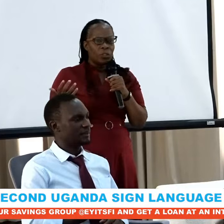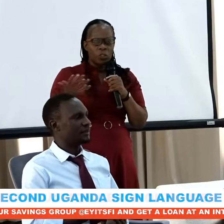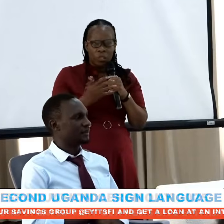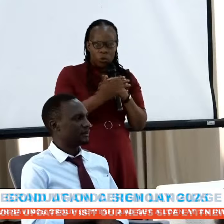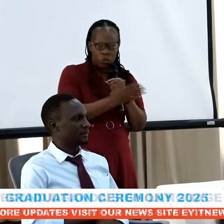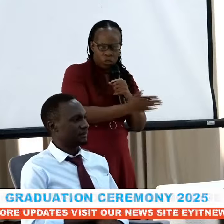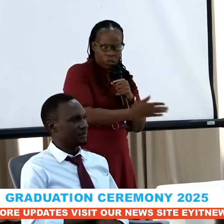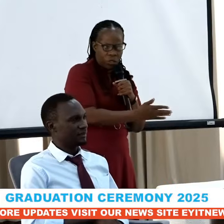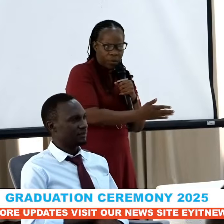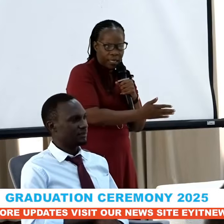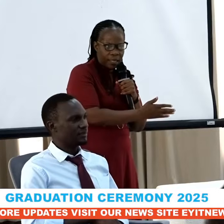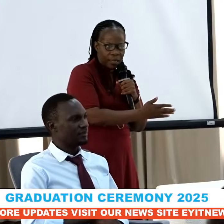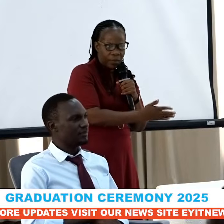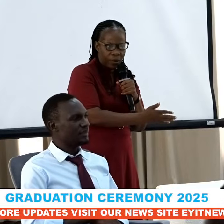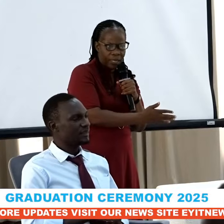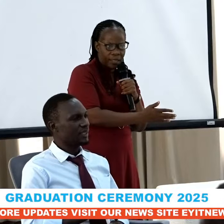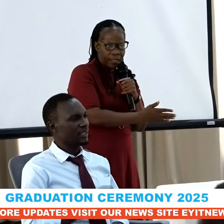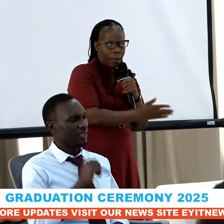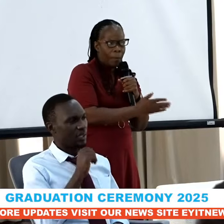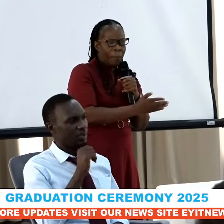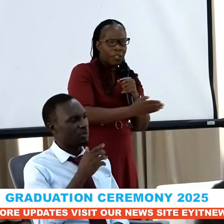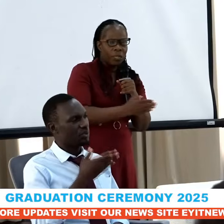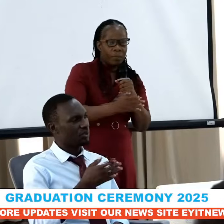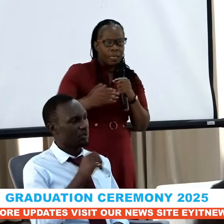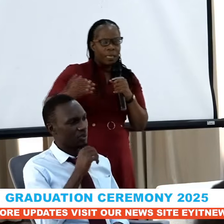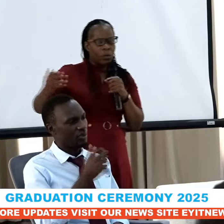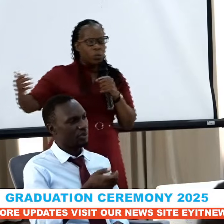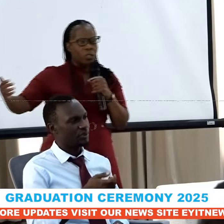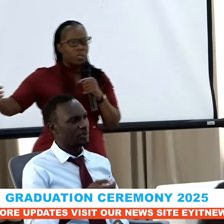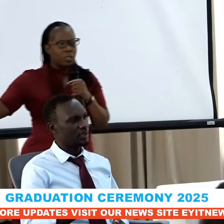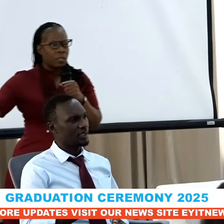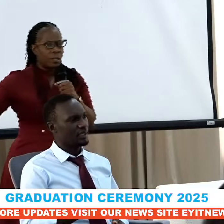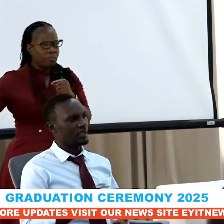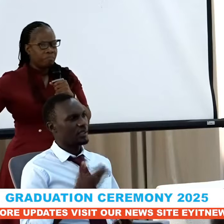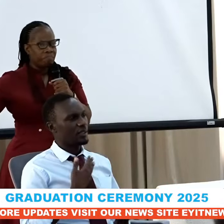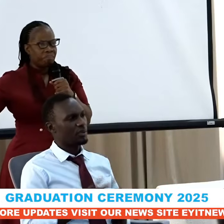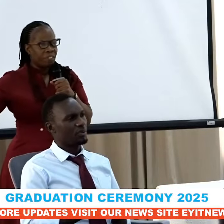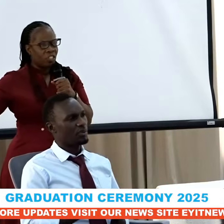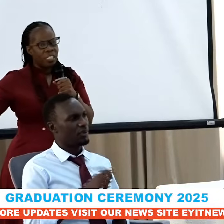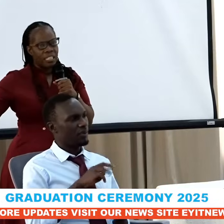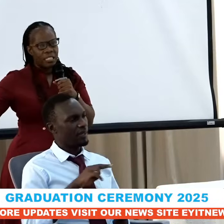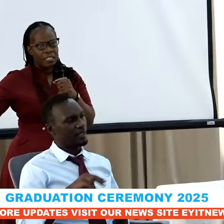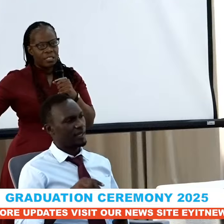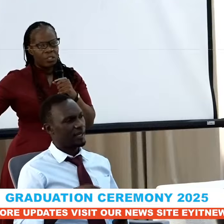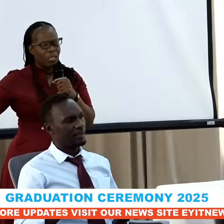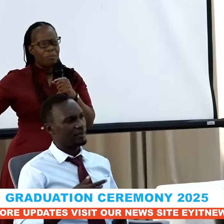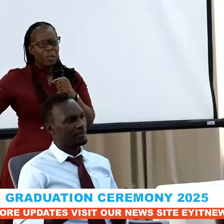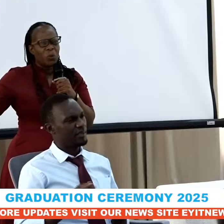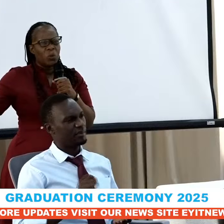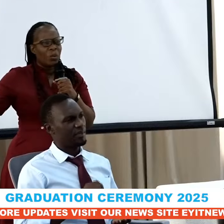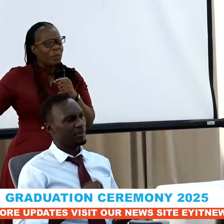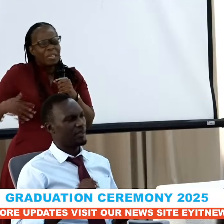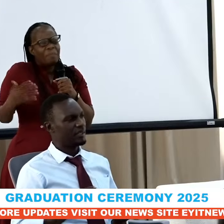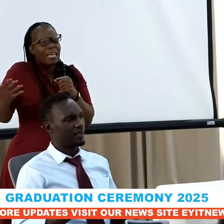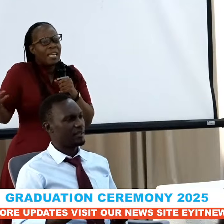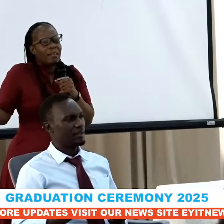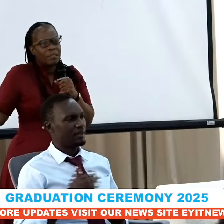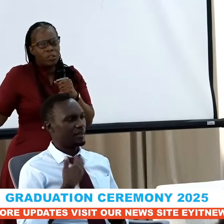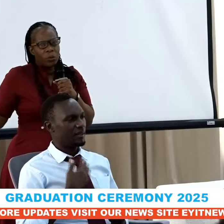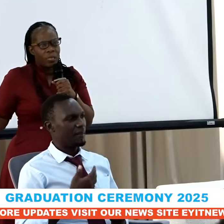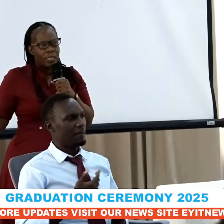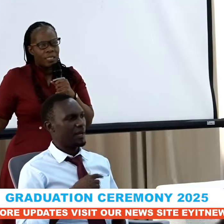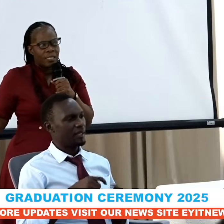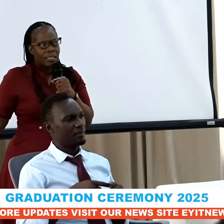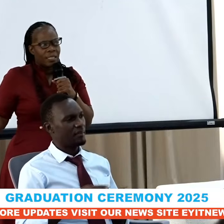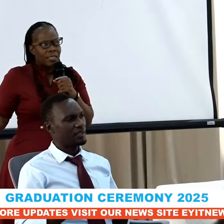you're not a good reader and writer, but you can make a good journalist. You can be a good lawyer. You can be anything